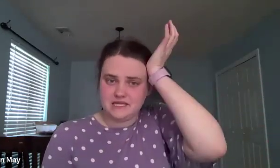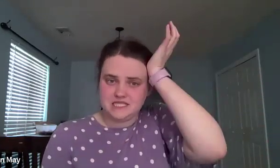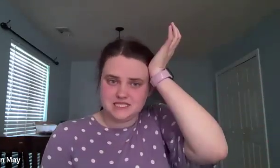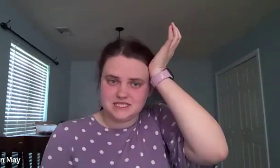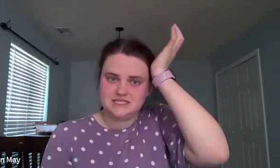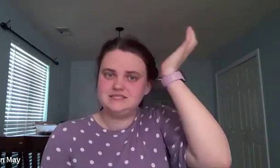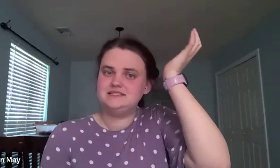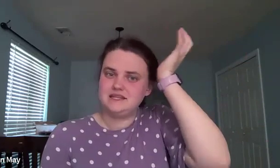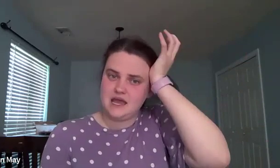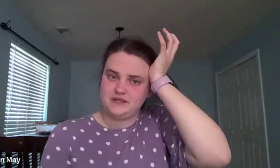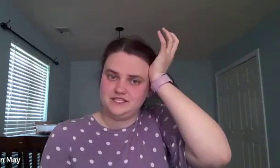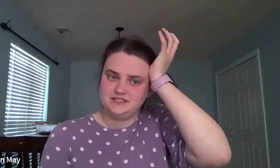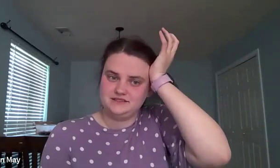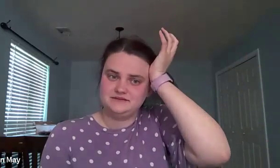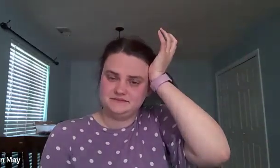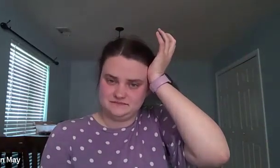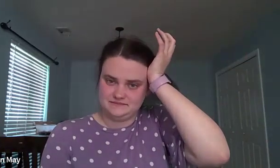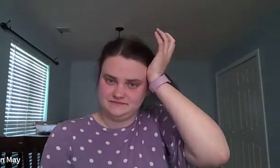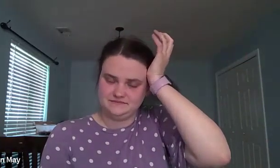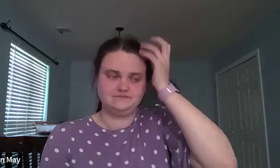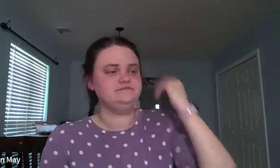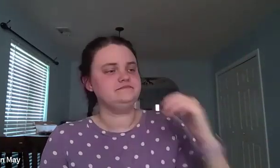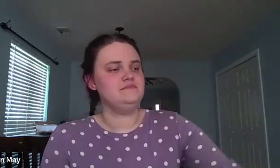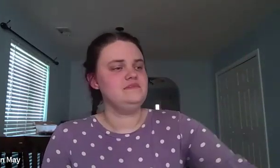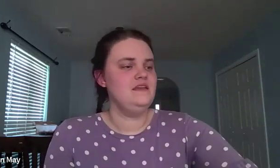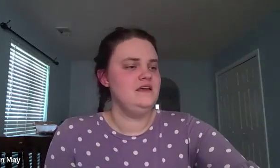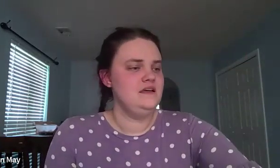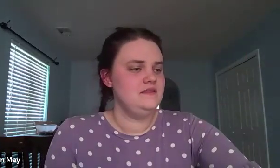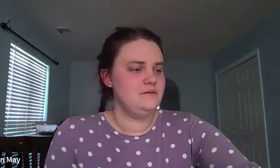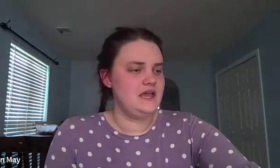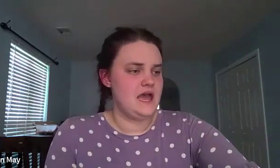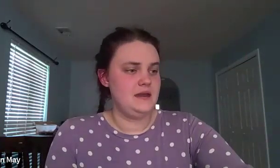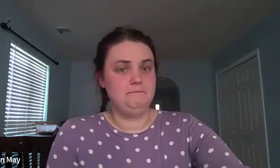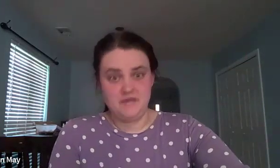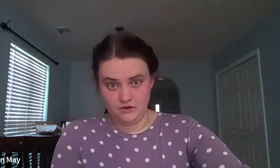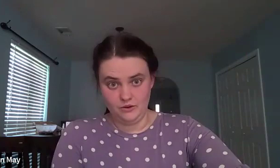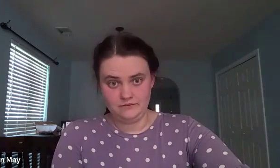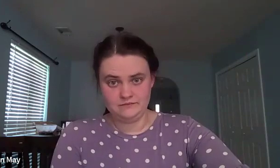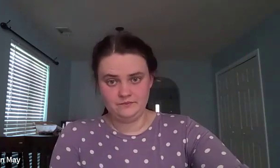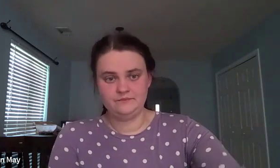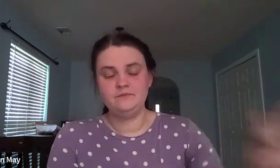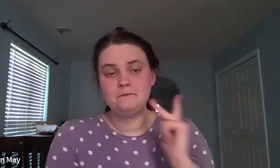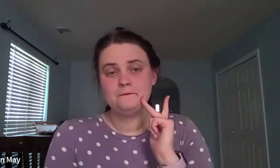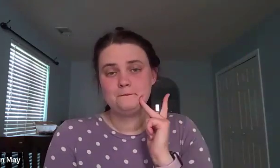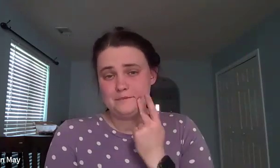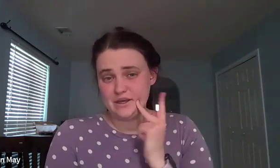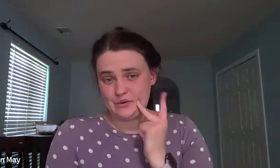cabbage. Cabbage. Then we had pickle.